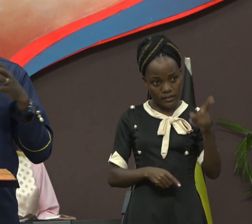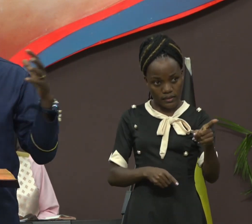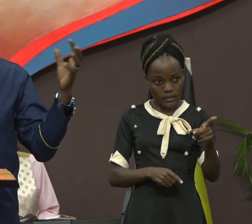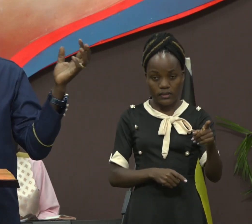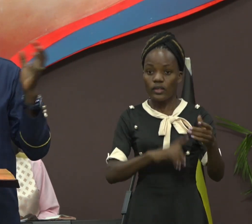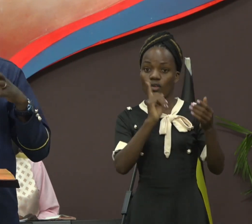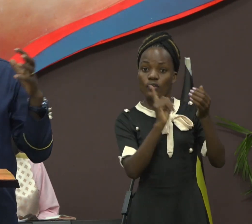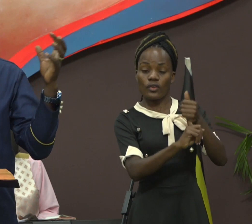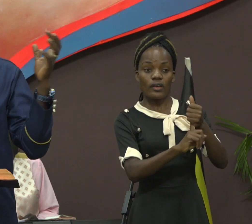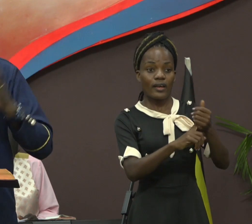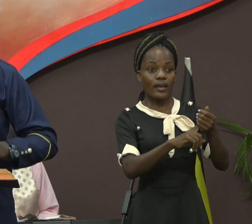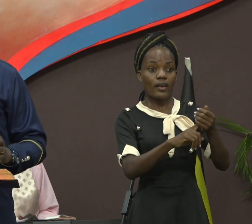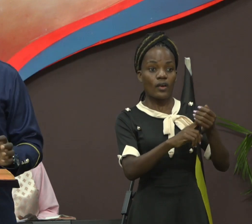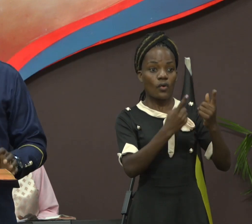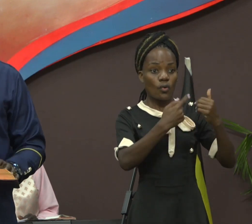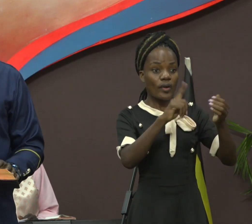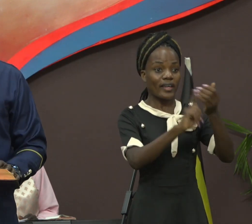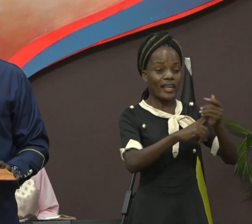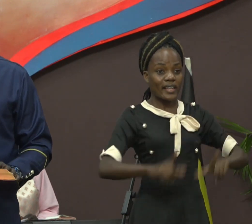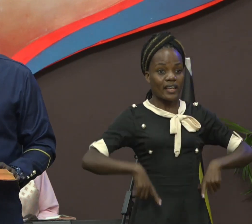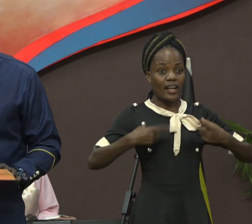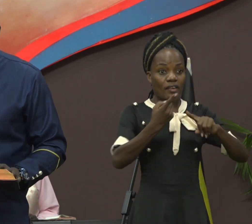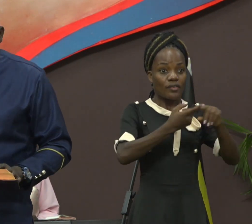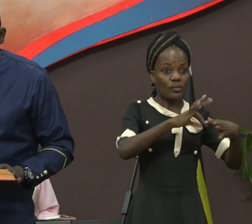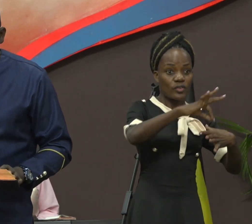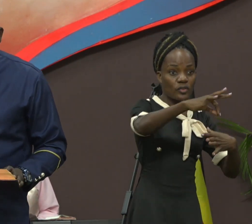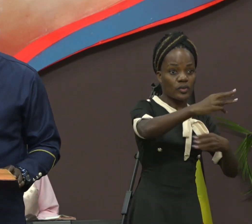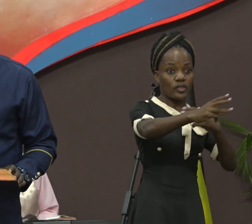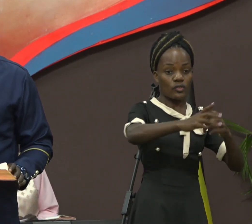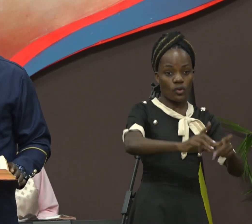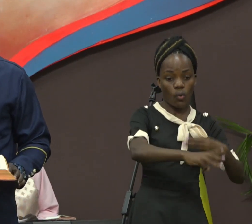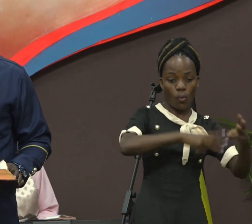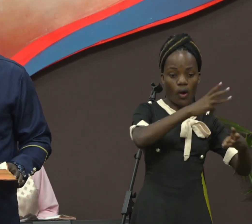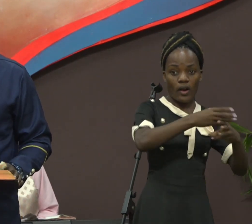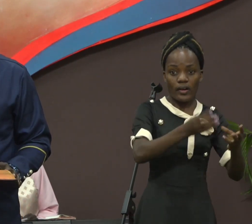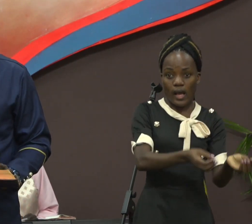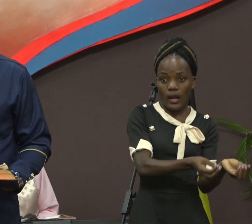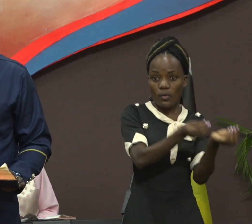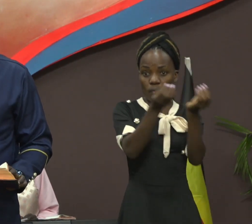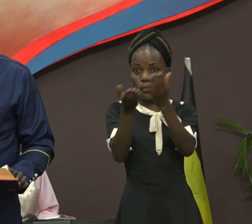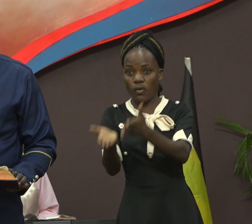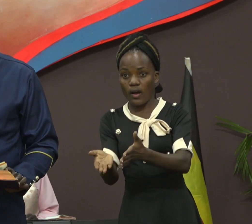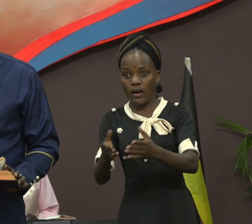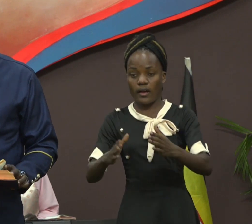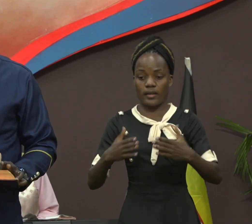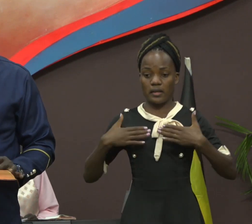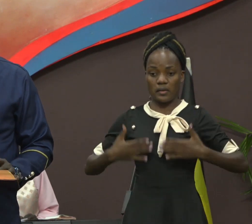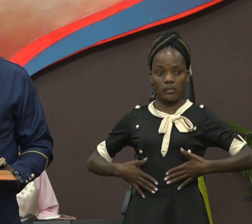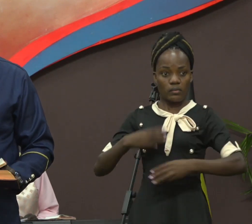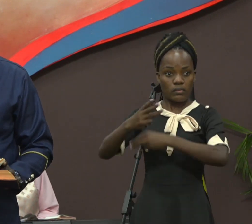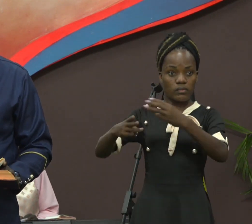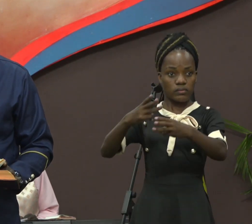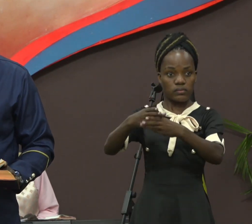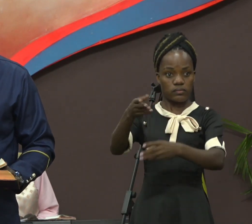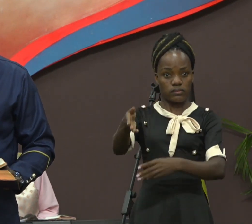nebutonyesa munsi eyomubiri. You should write down this. Out of the spiritual world comes life that it reigns in